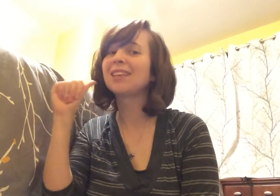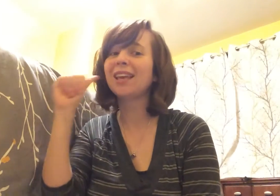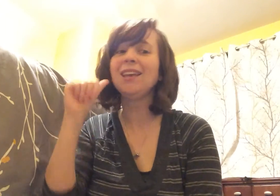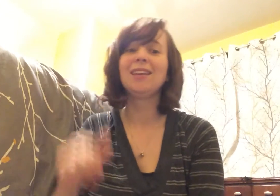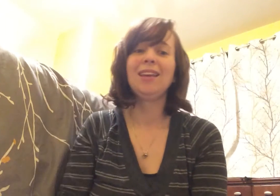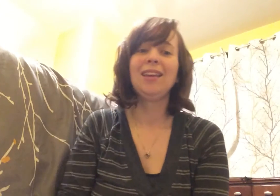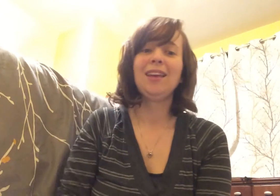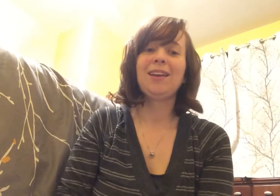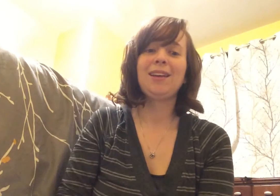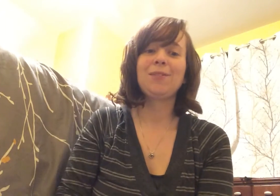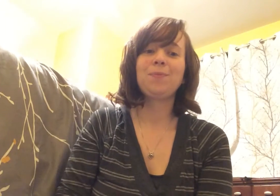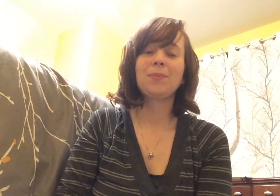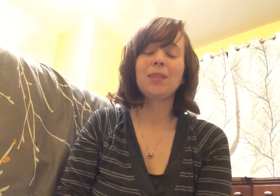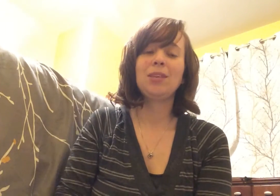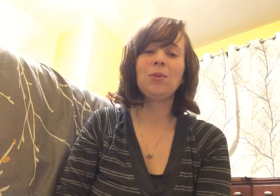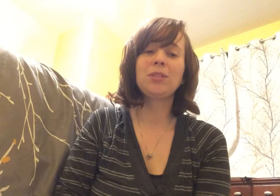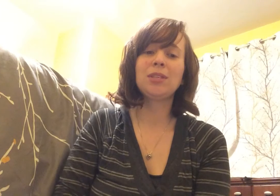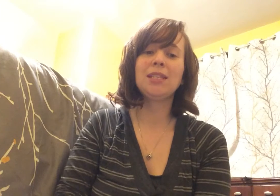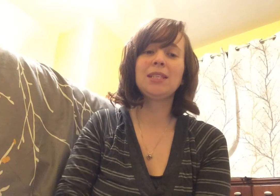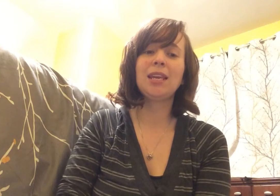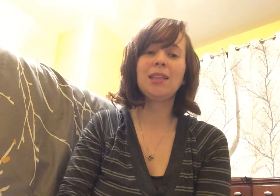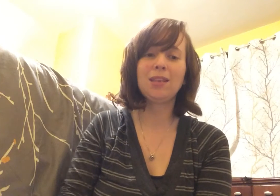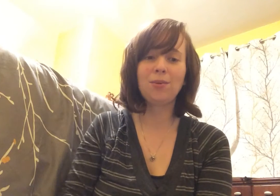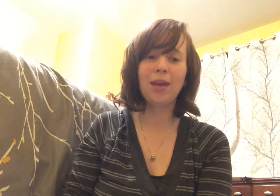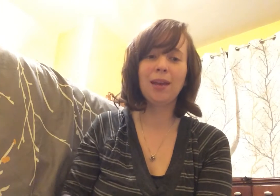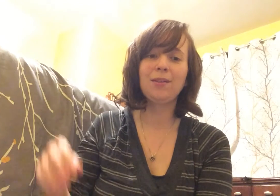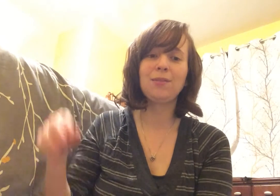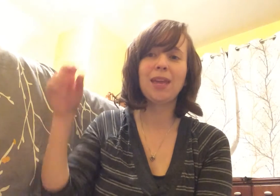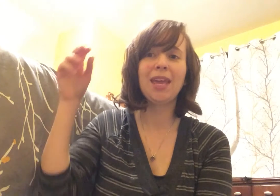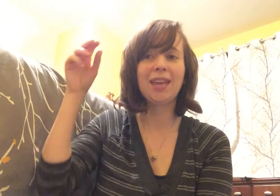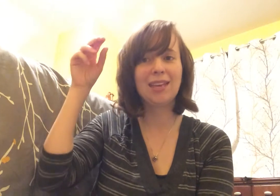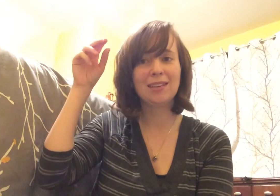Okay. You also can say that you have a